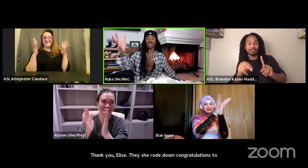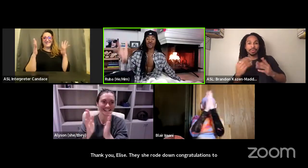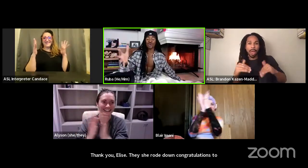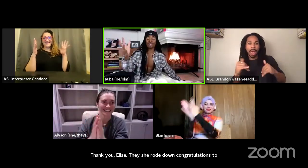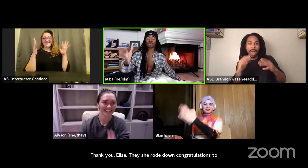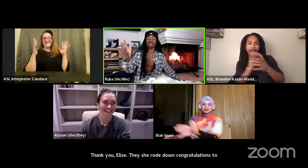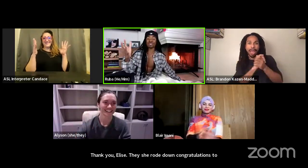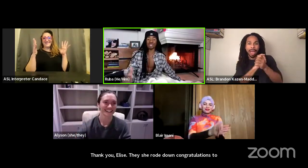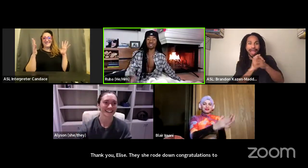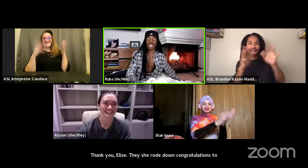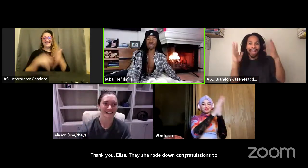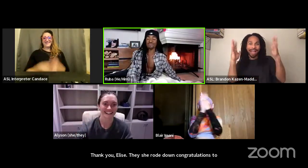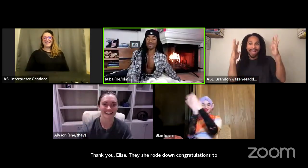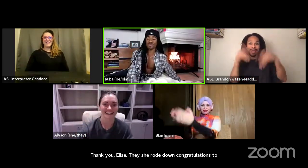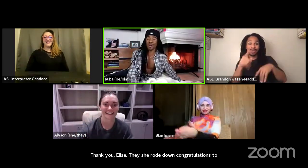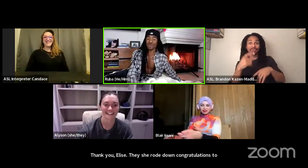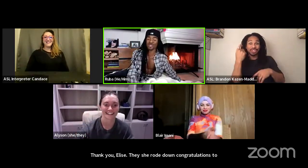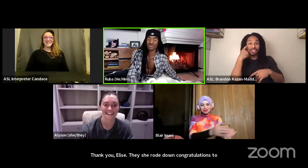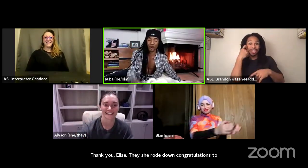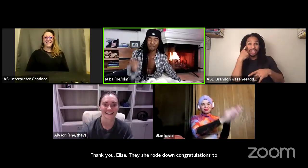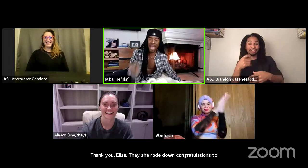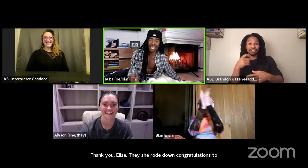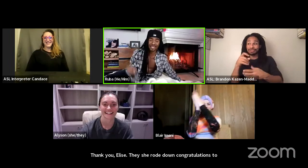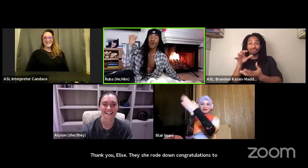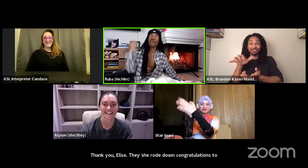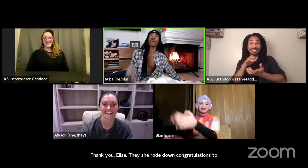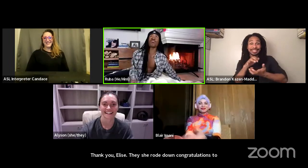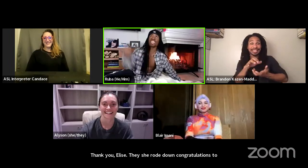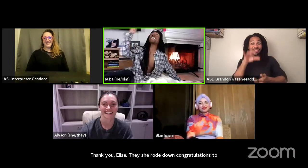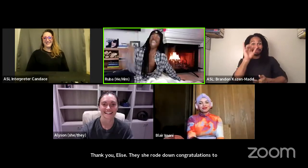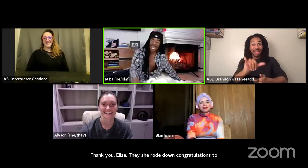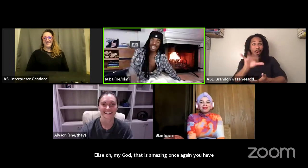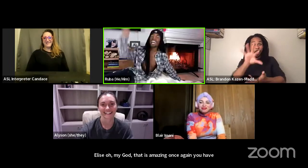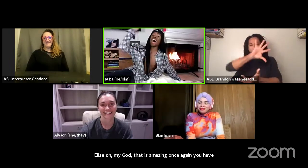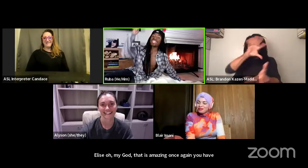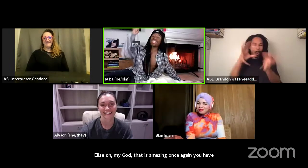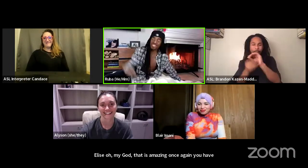again, you have just received a Miraval Resort package worth